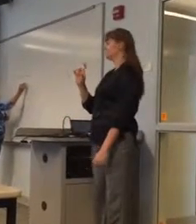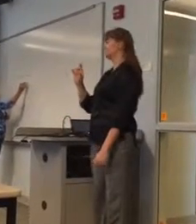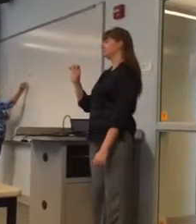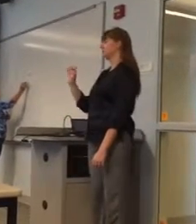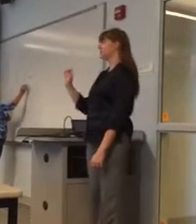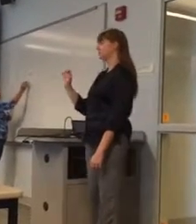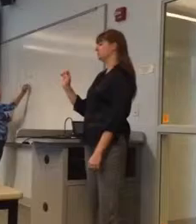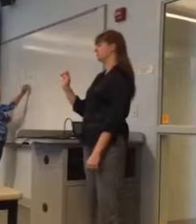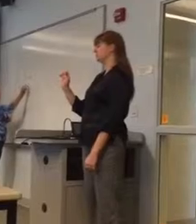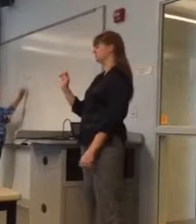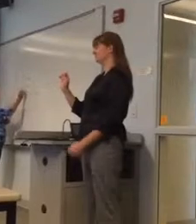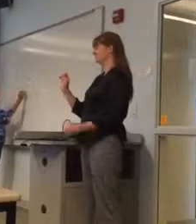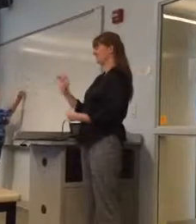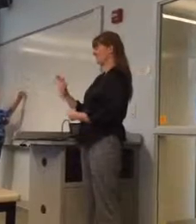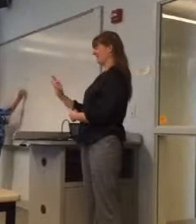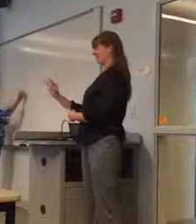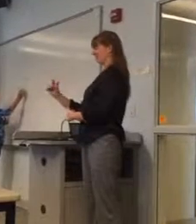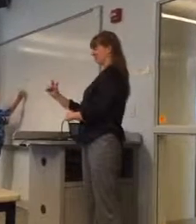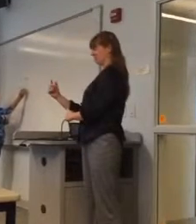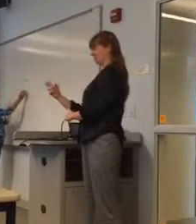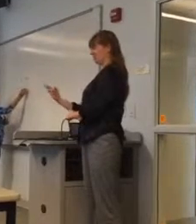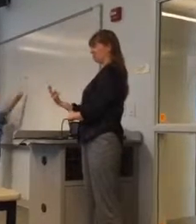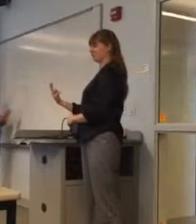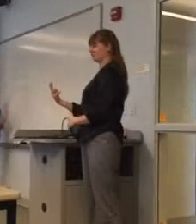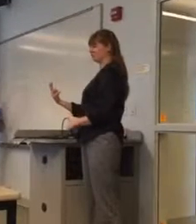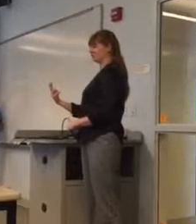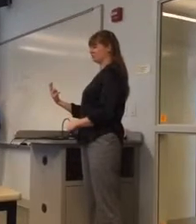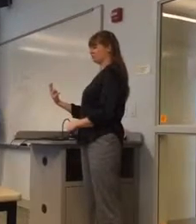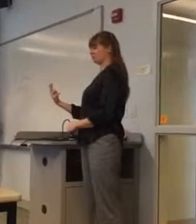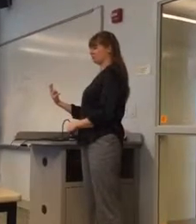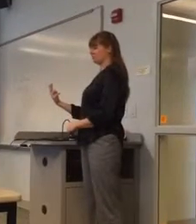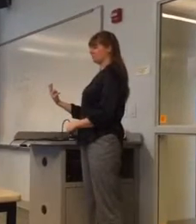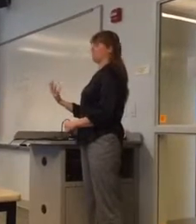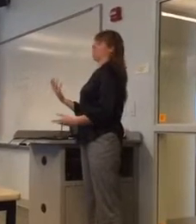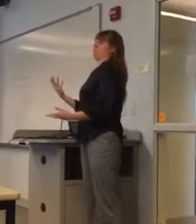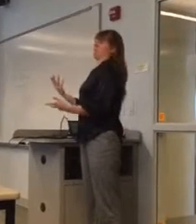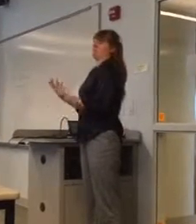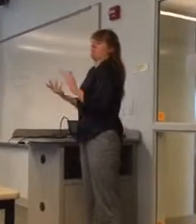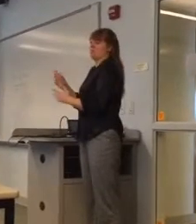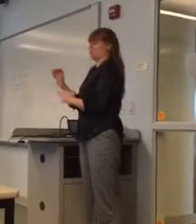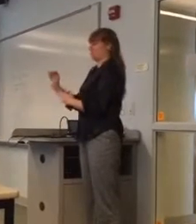E. F, G, and H must have been zeros behind it.